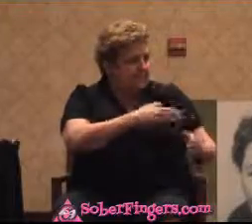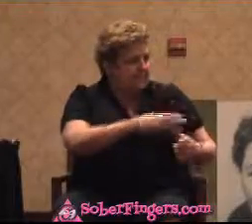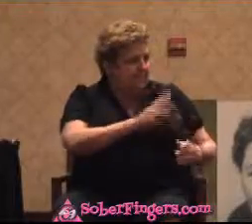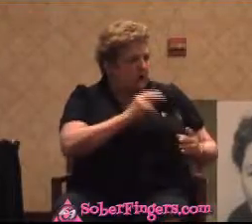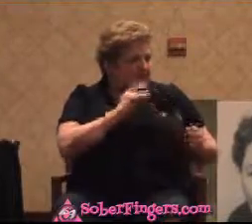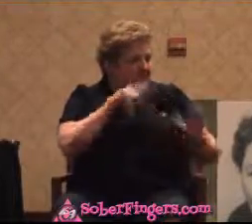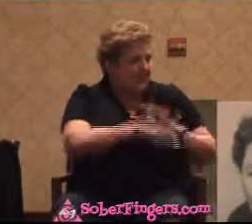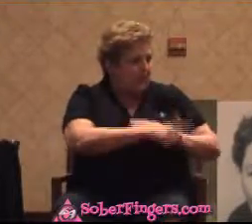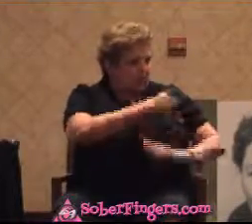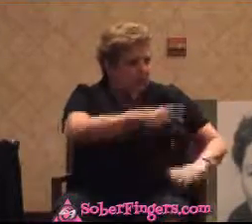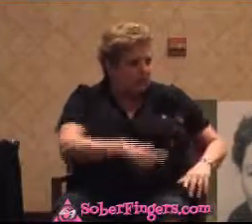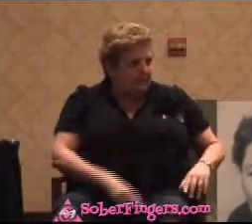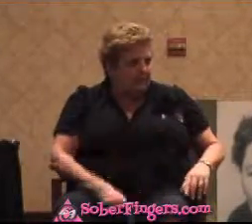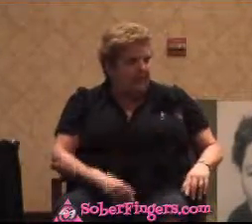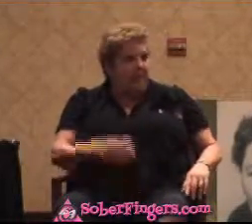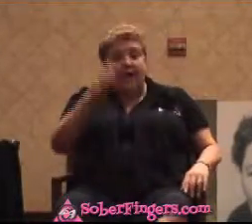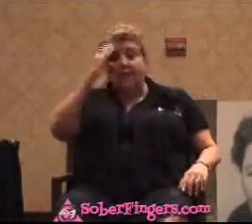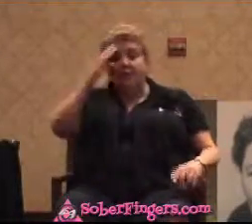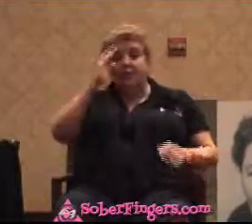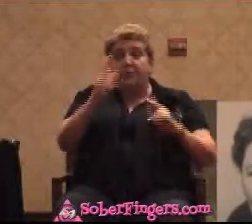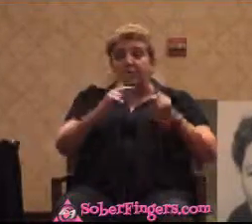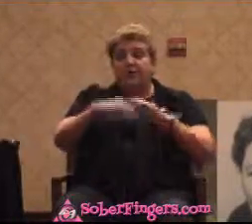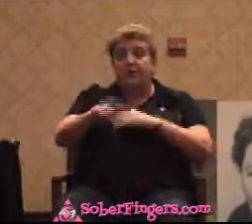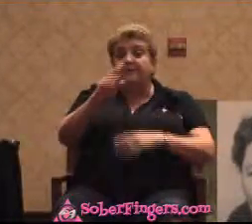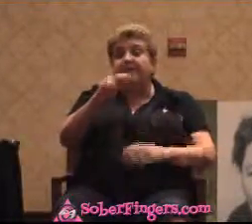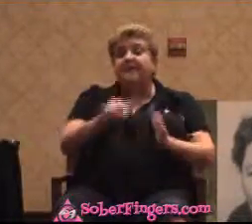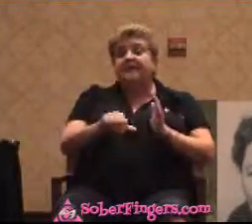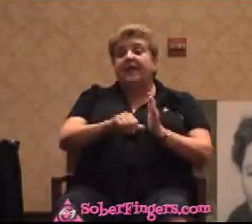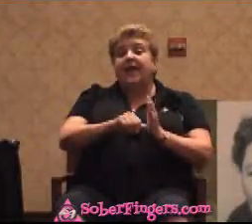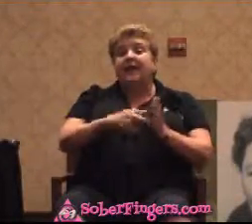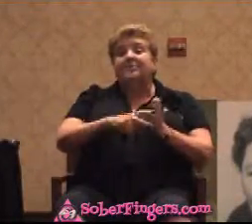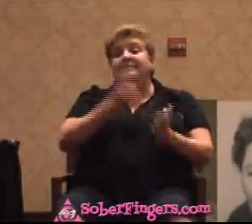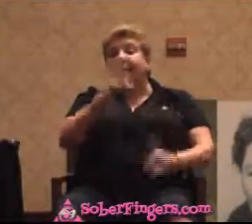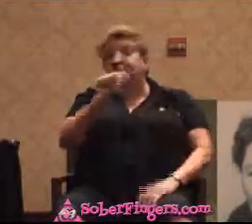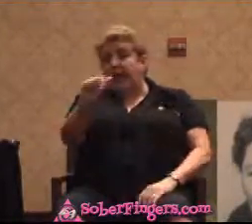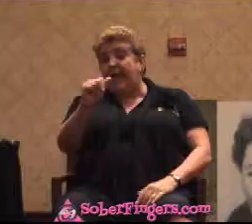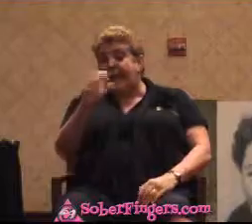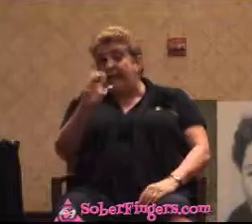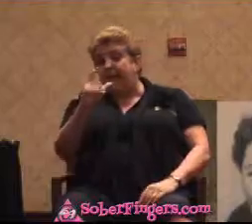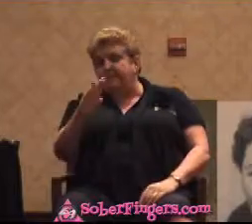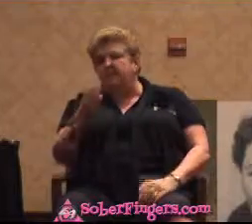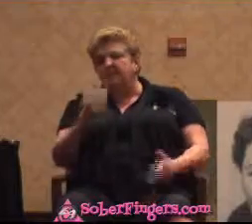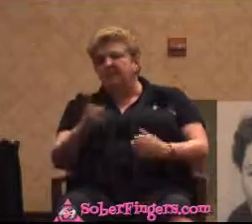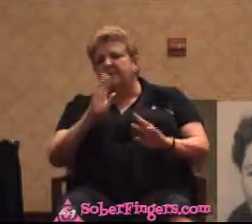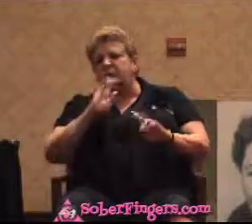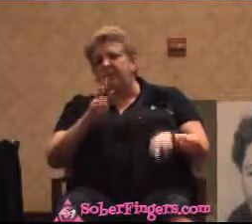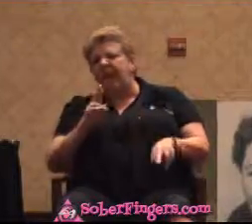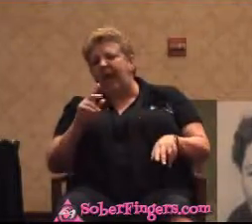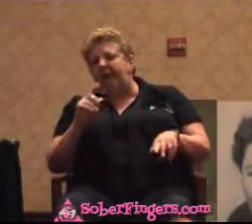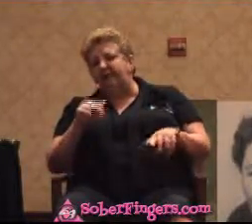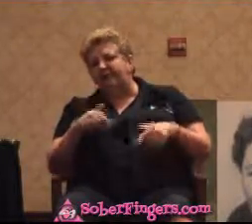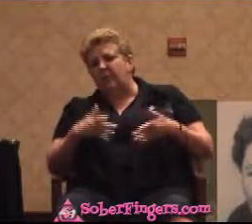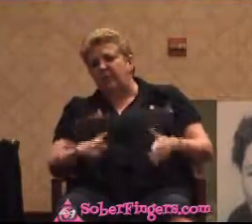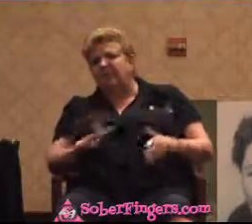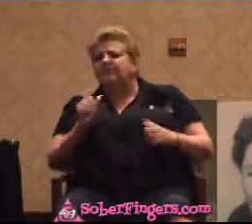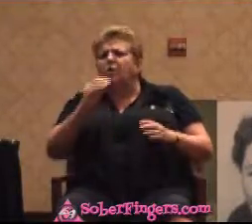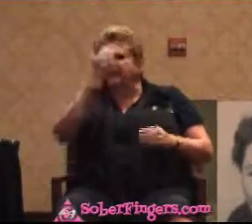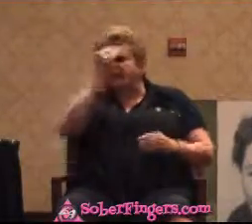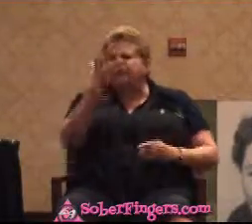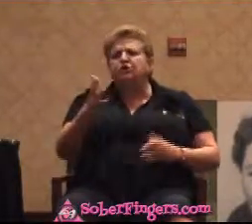I said, you know, the people at the AA Club told me that you would probably react like this with my information. So I'm going to give it to you the only way that you can get it. So I